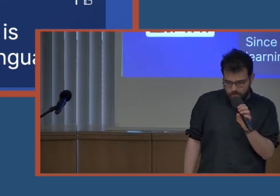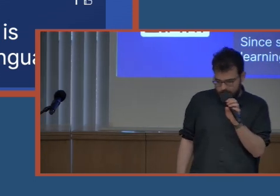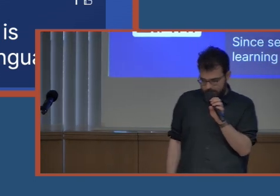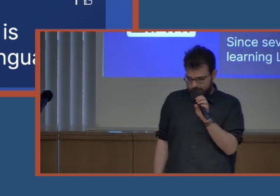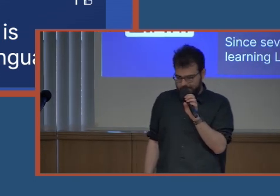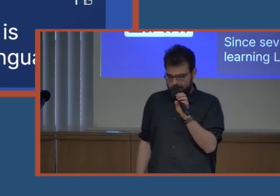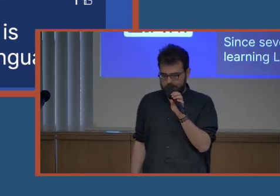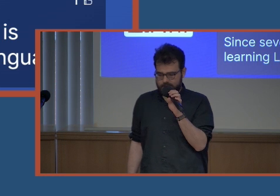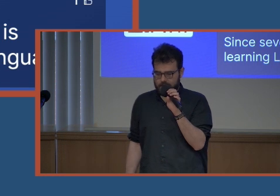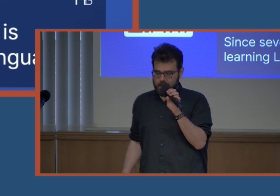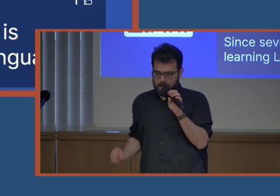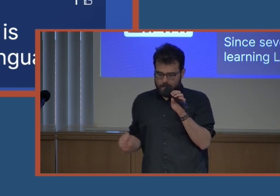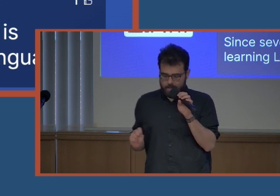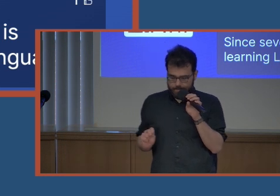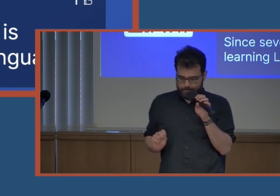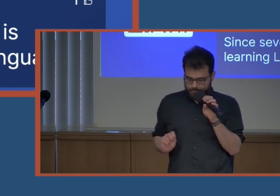Not really, I would say.